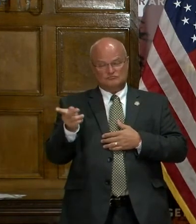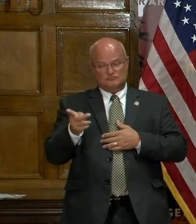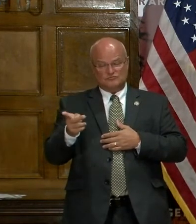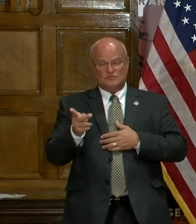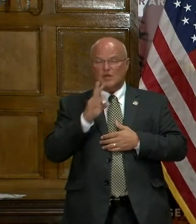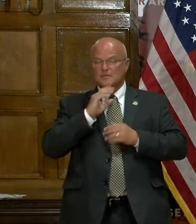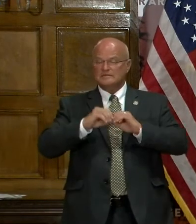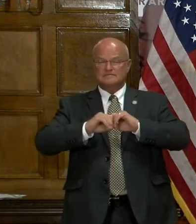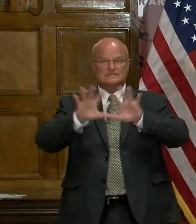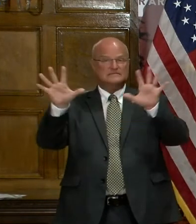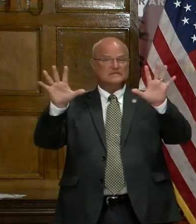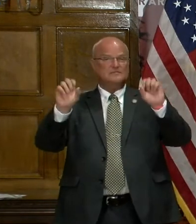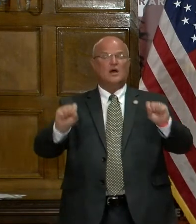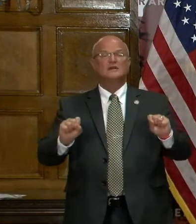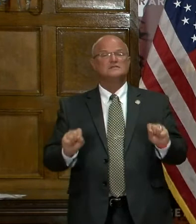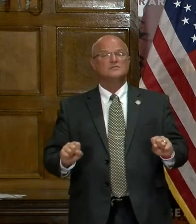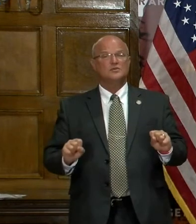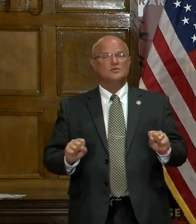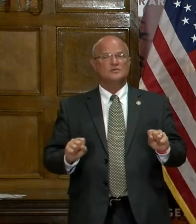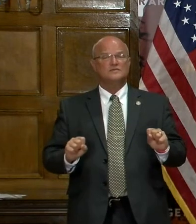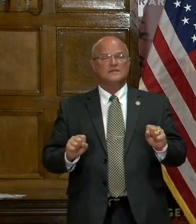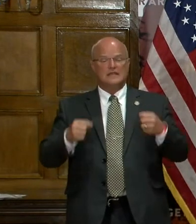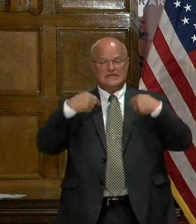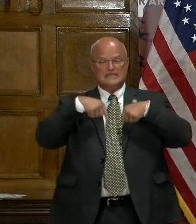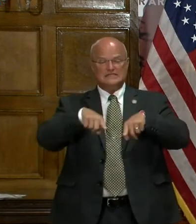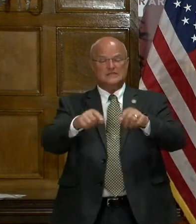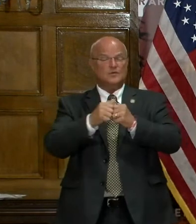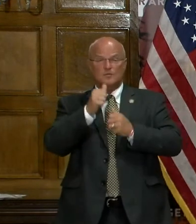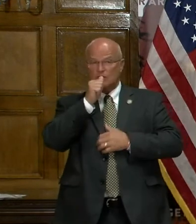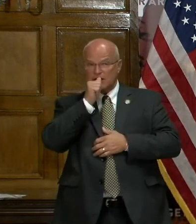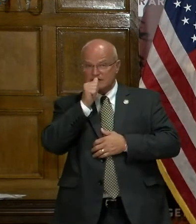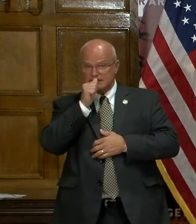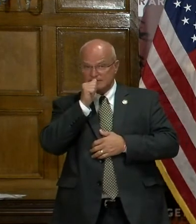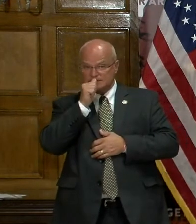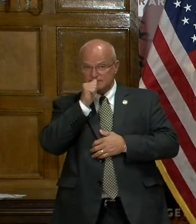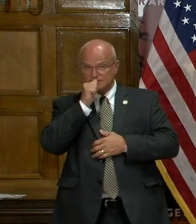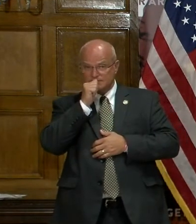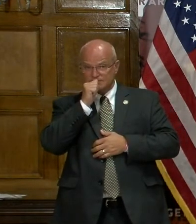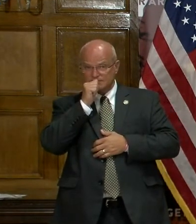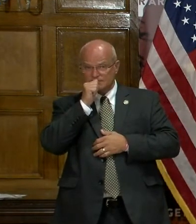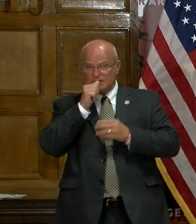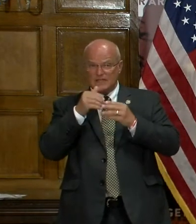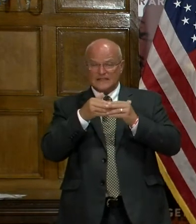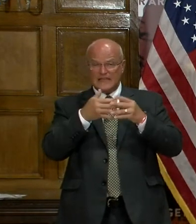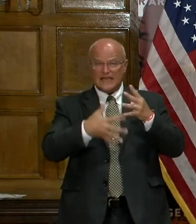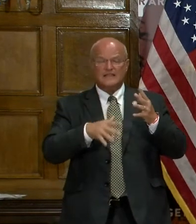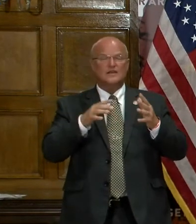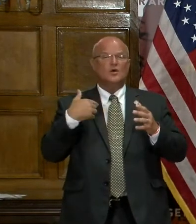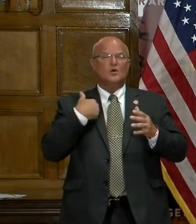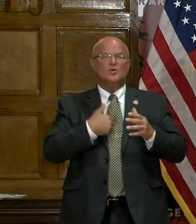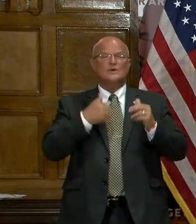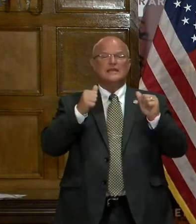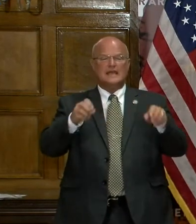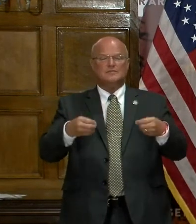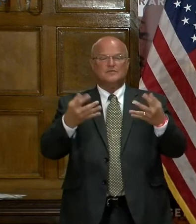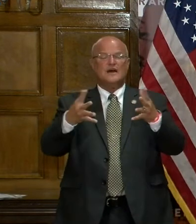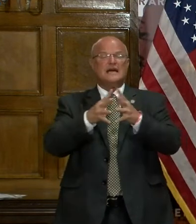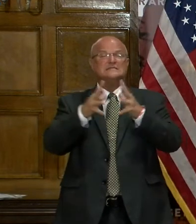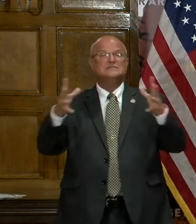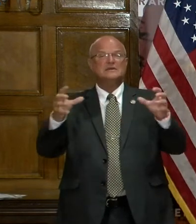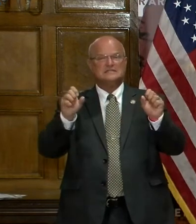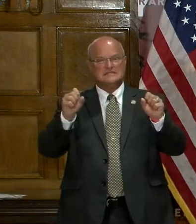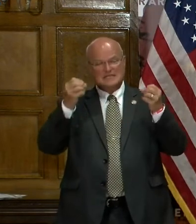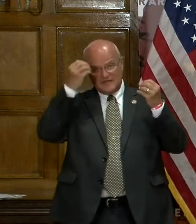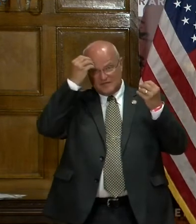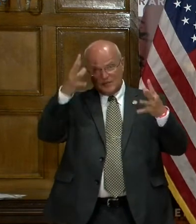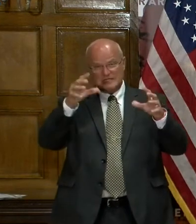as transparent as possible, consistent with privacy guidelines, so that we can provide as much